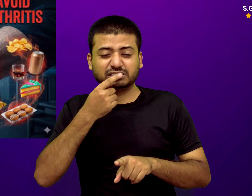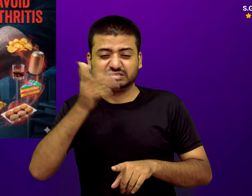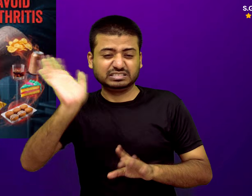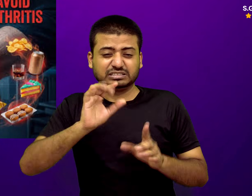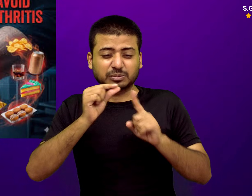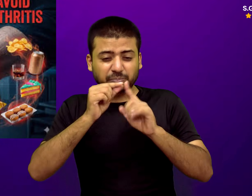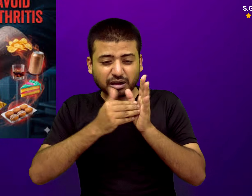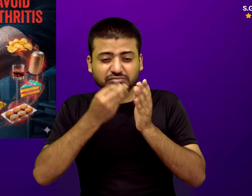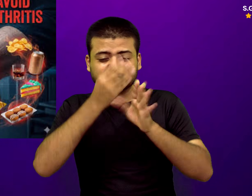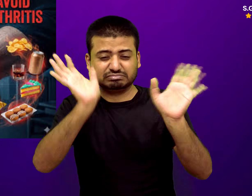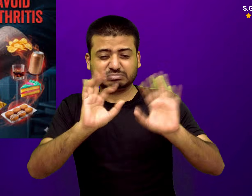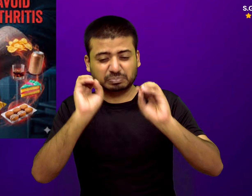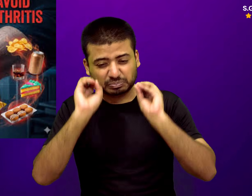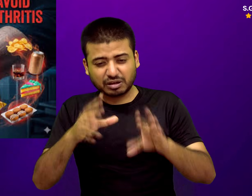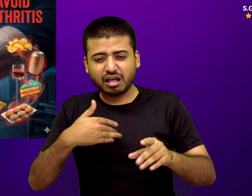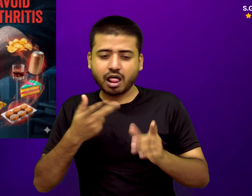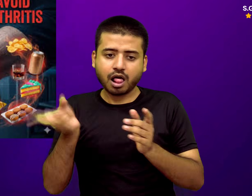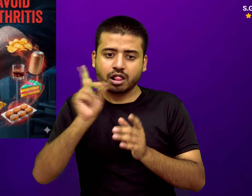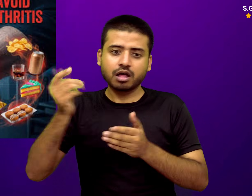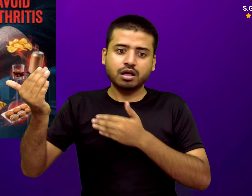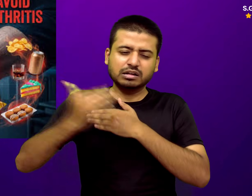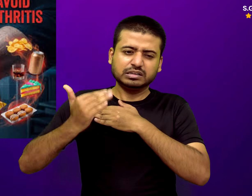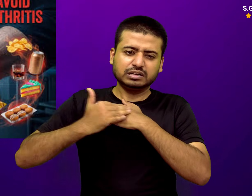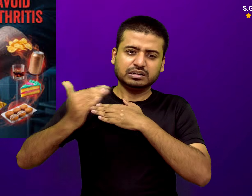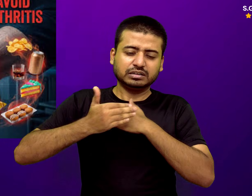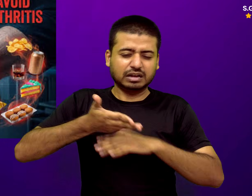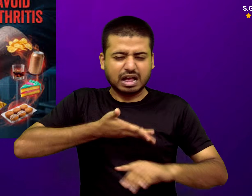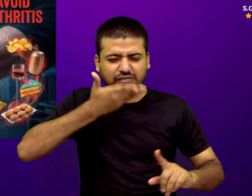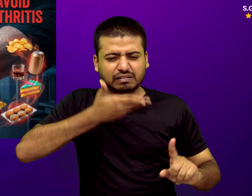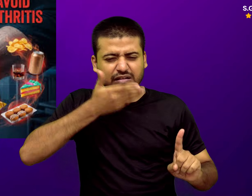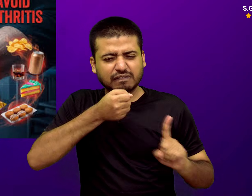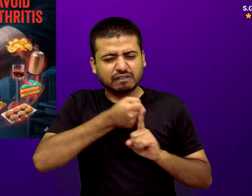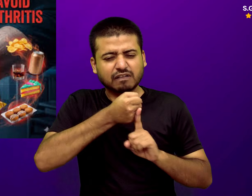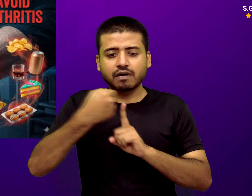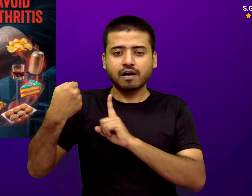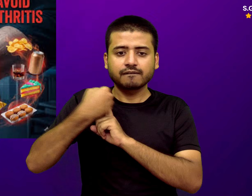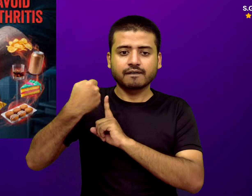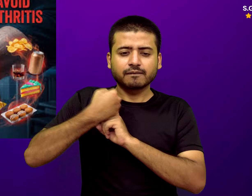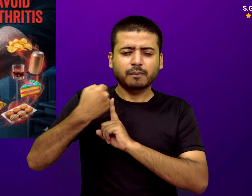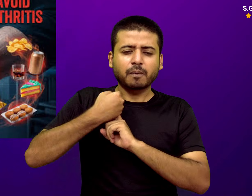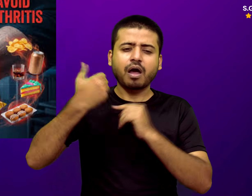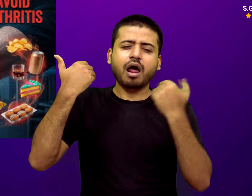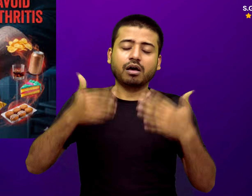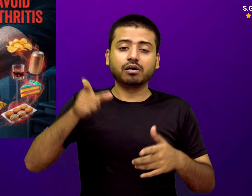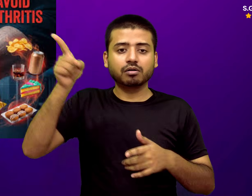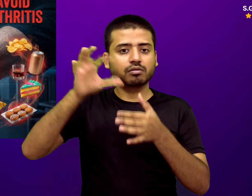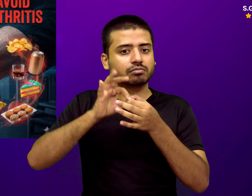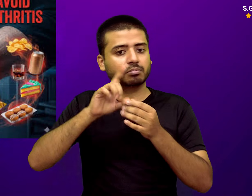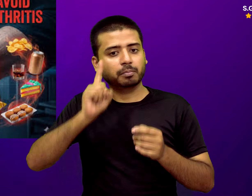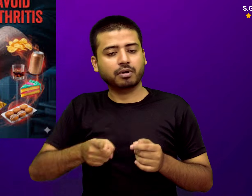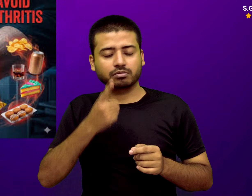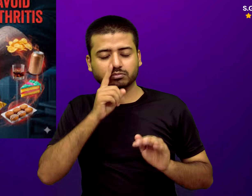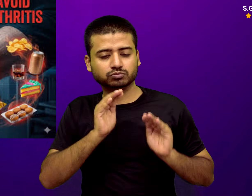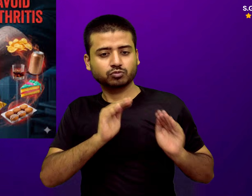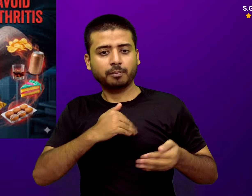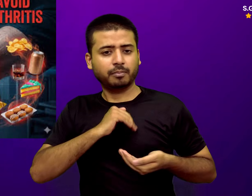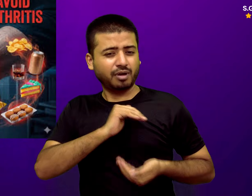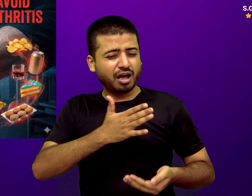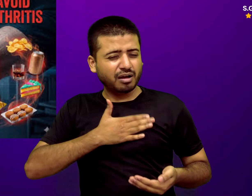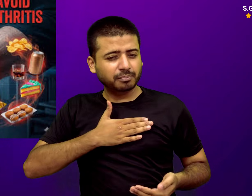The dietary culprits. What fuels joint degeneration? To protect your joints, it is essential to identify the foods that